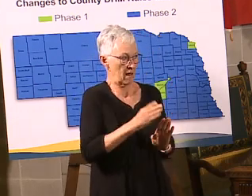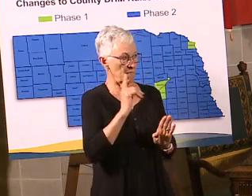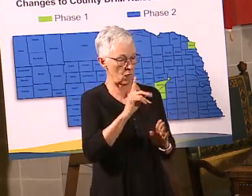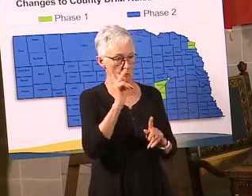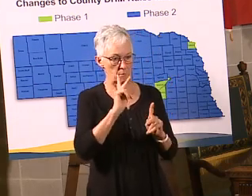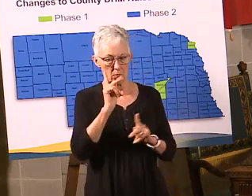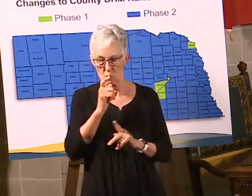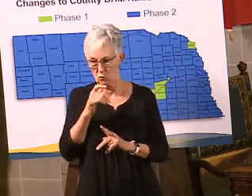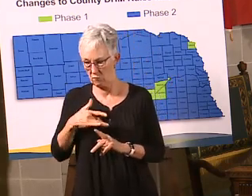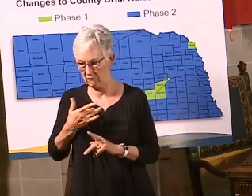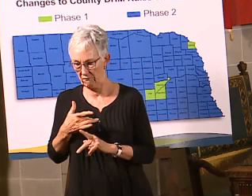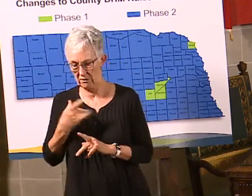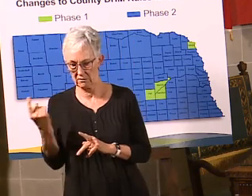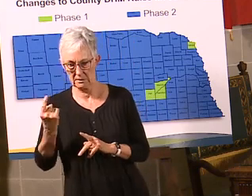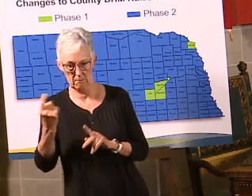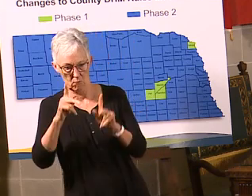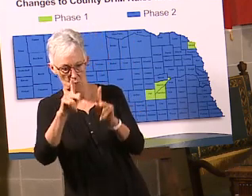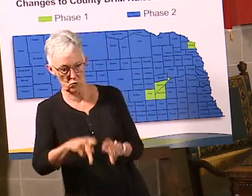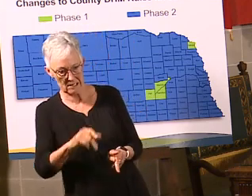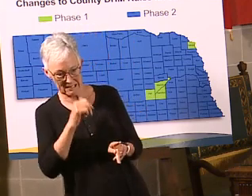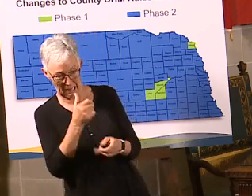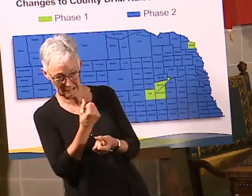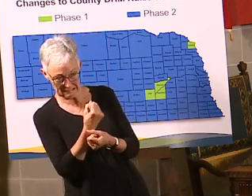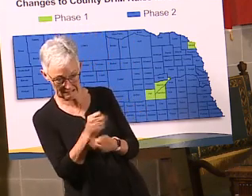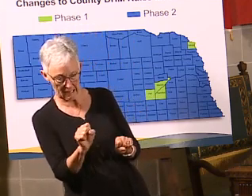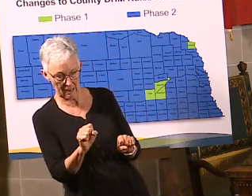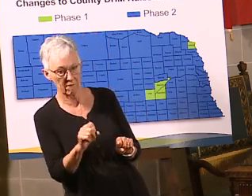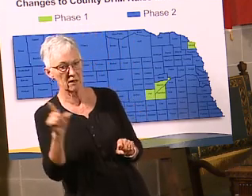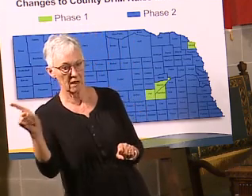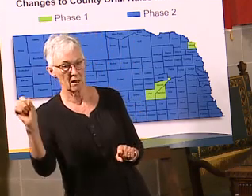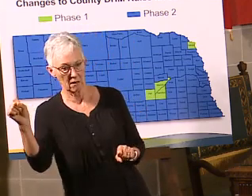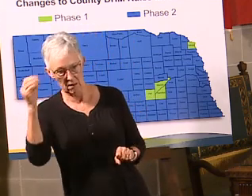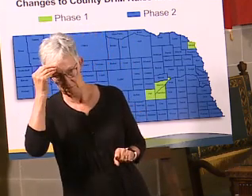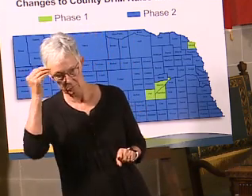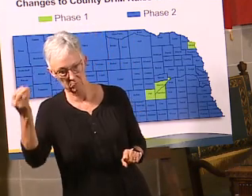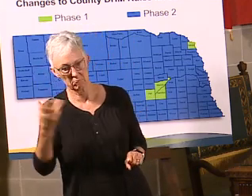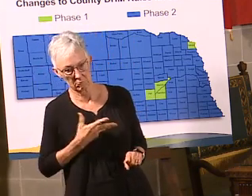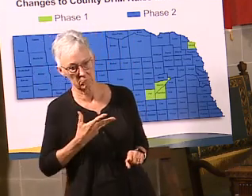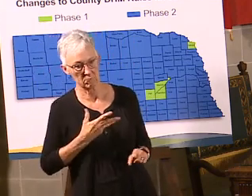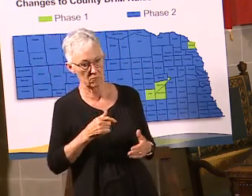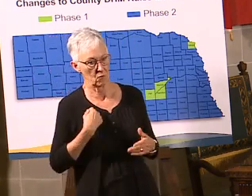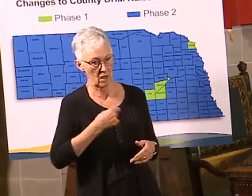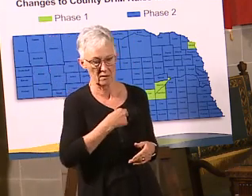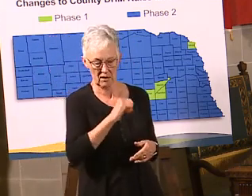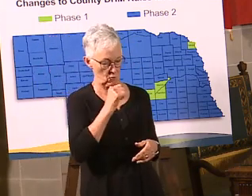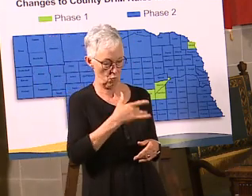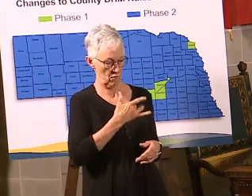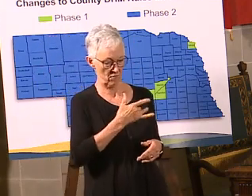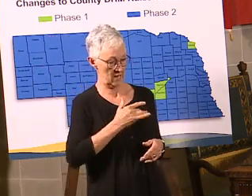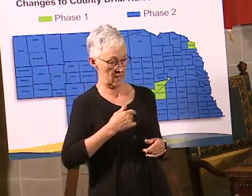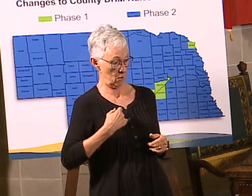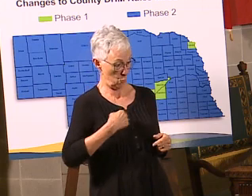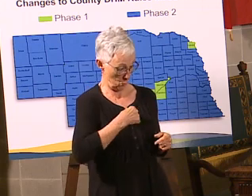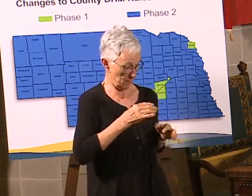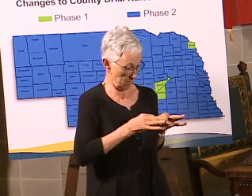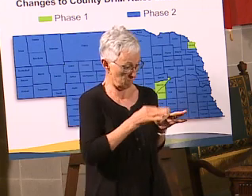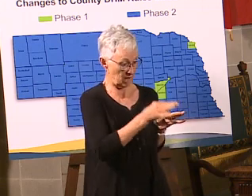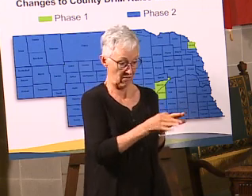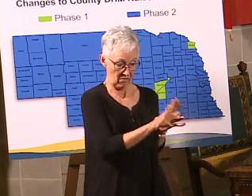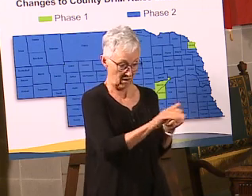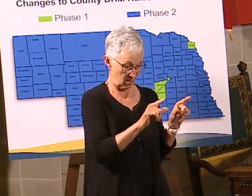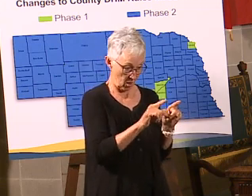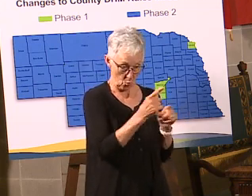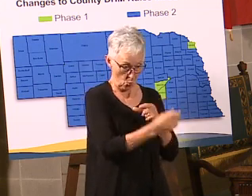that. So at this time, I don't have concerns that will cause us any safety issues. I was at the